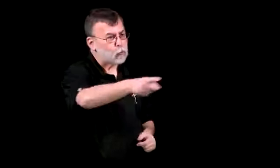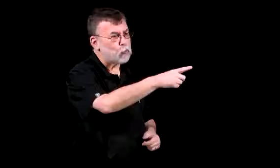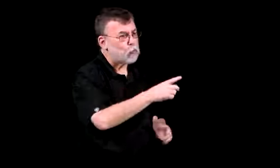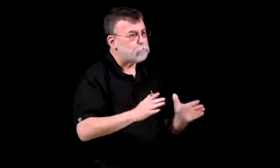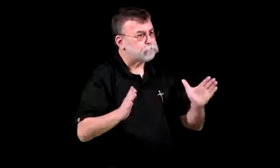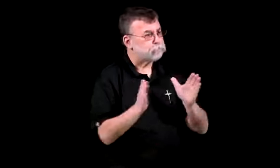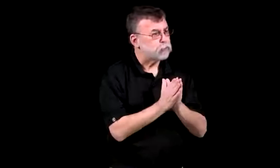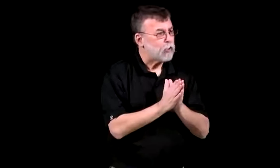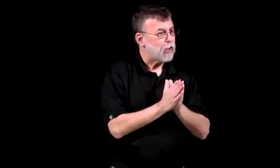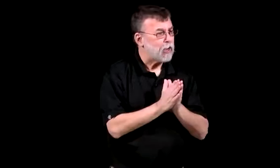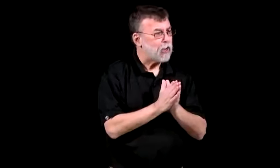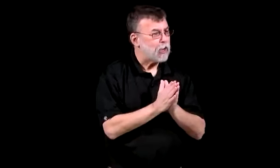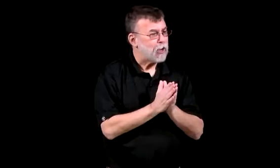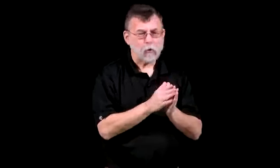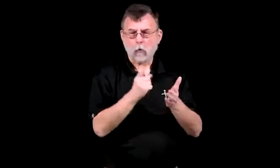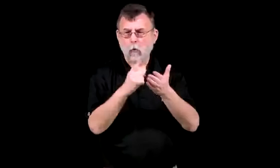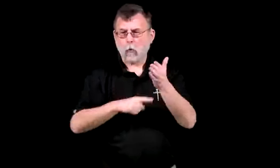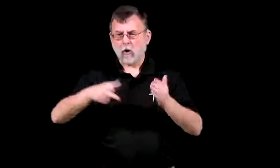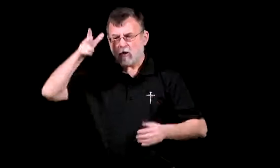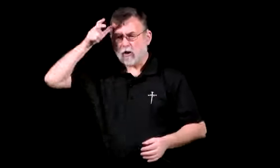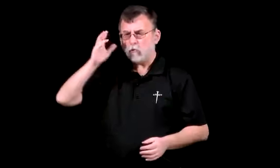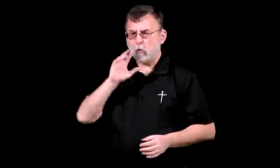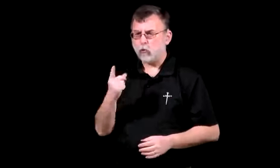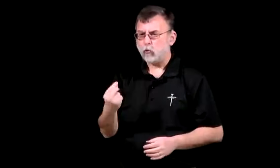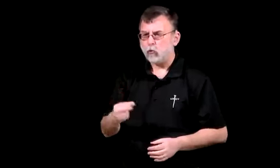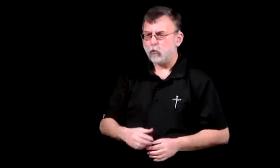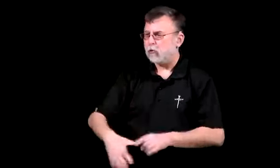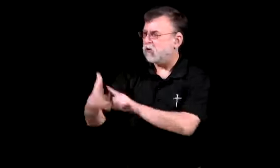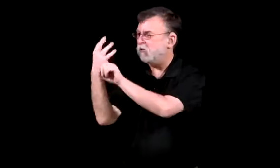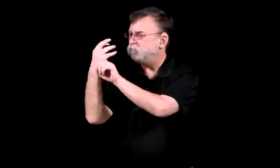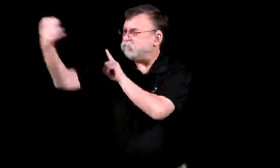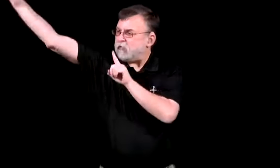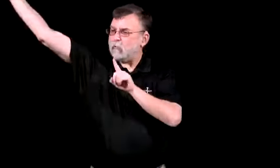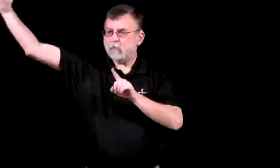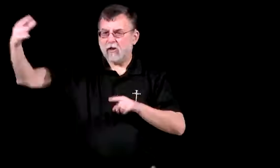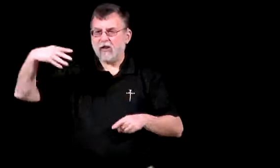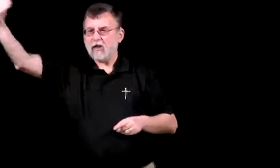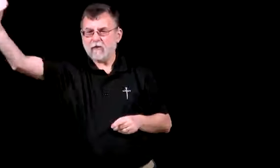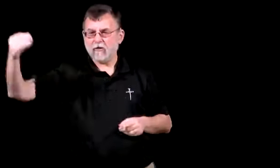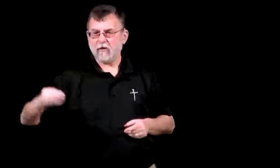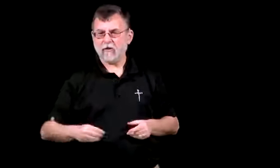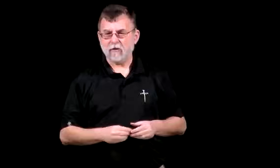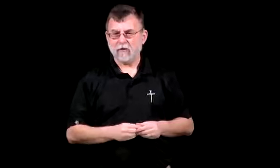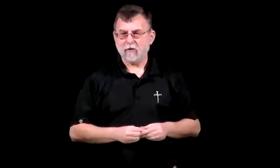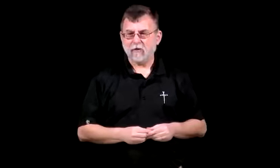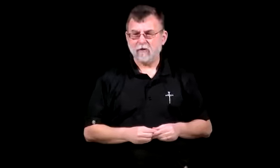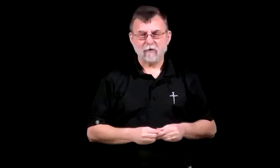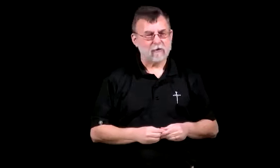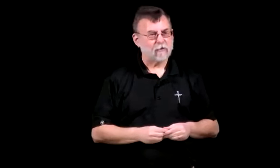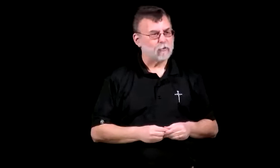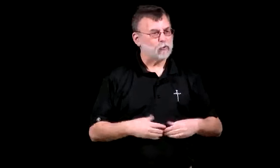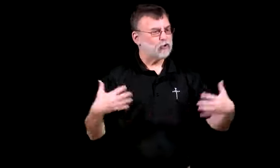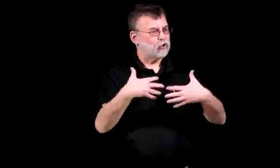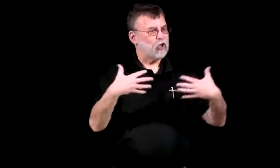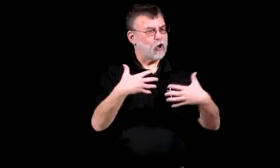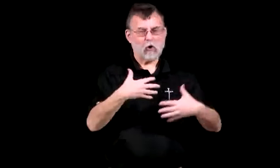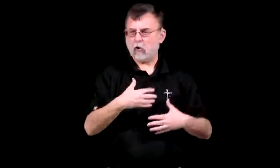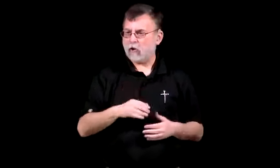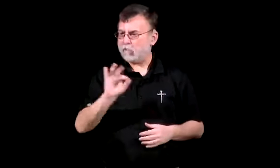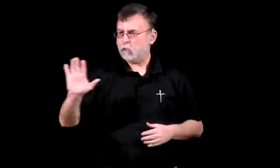Every time that you pray, what's the devil want to do? He wants to take away. He wants to take God away or take us away from